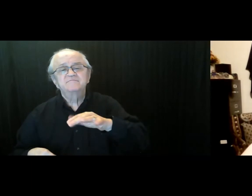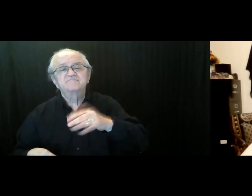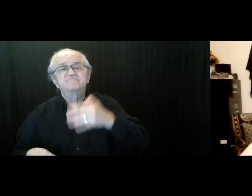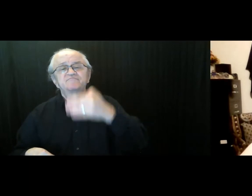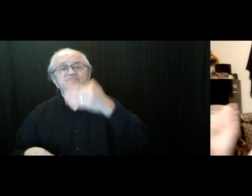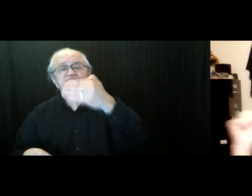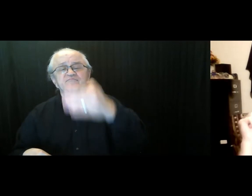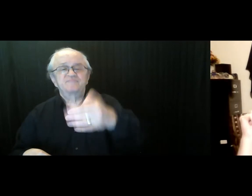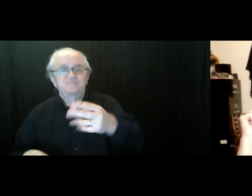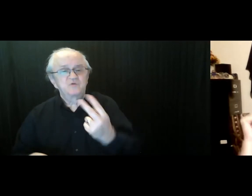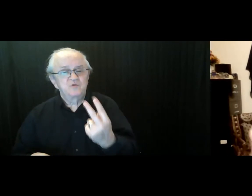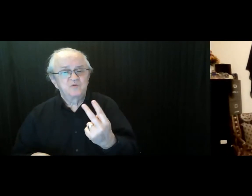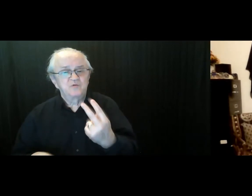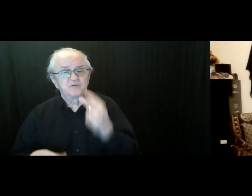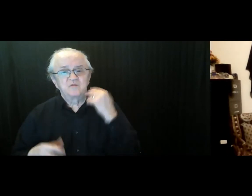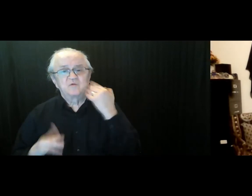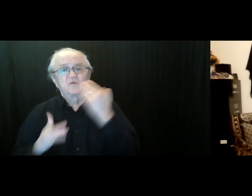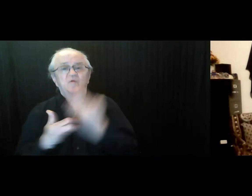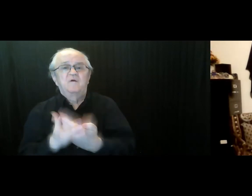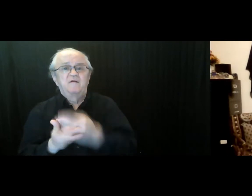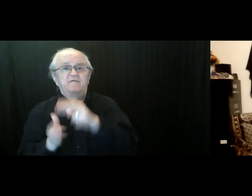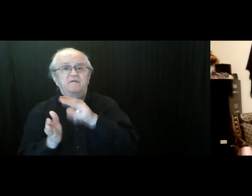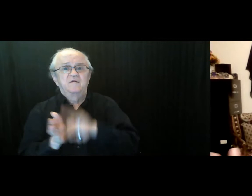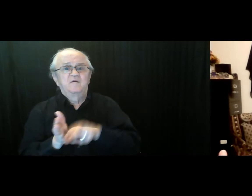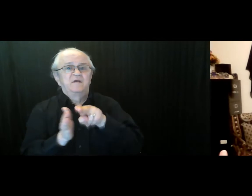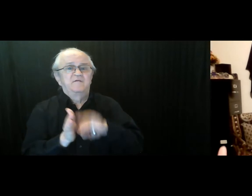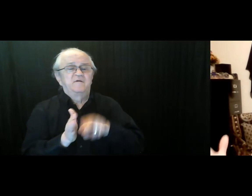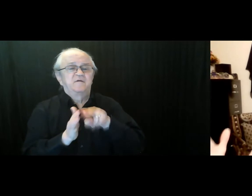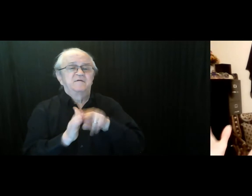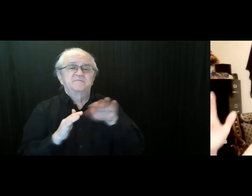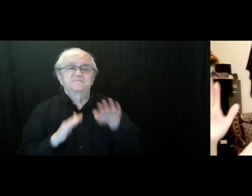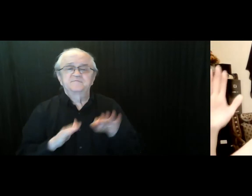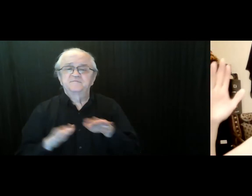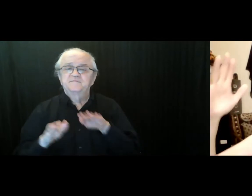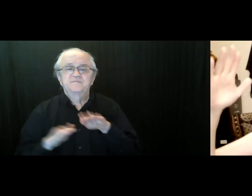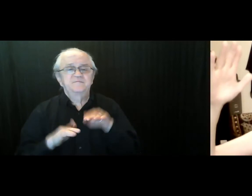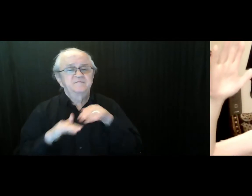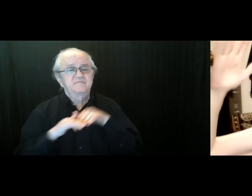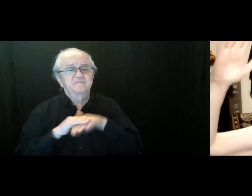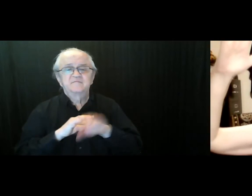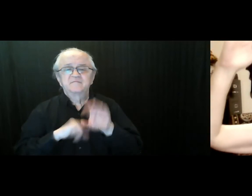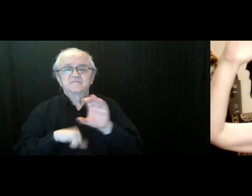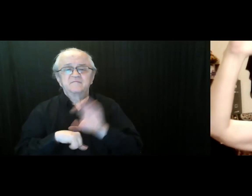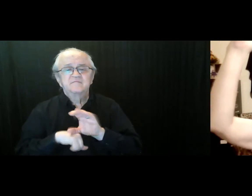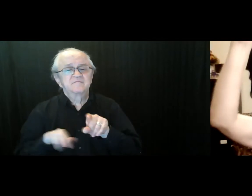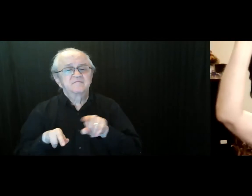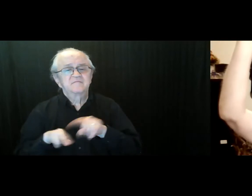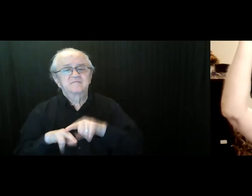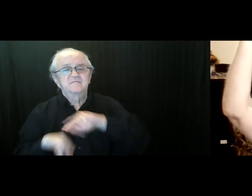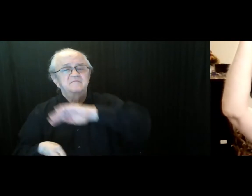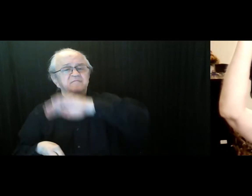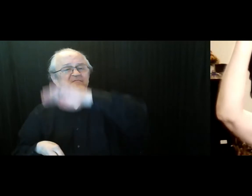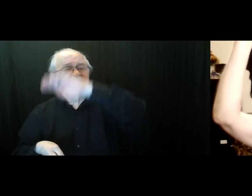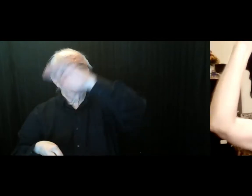wall. They walked into the church and immediately those arches went right up into